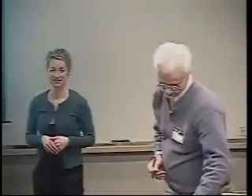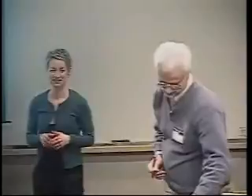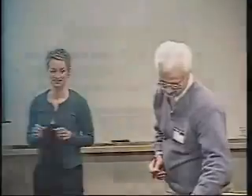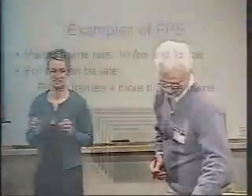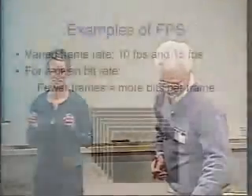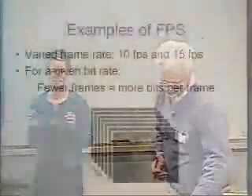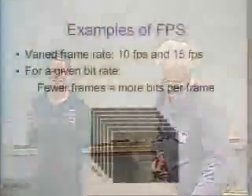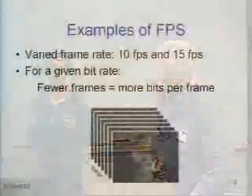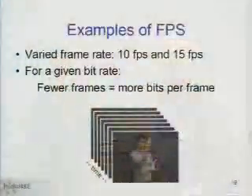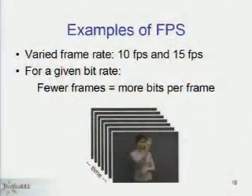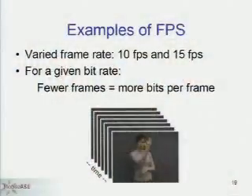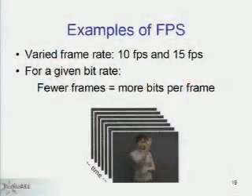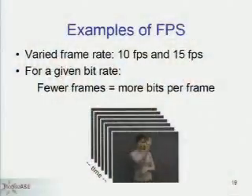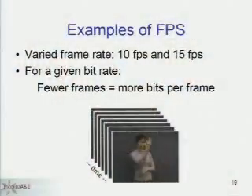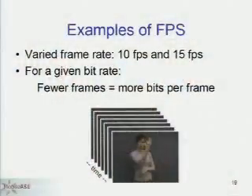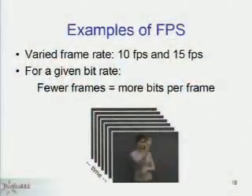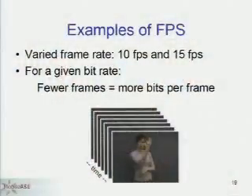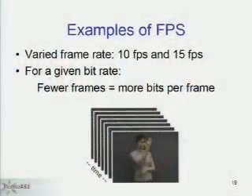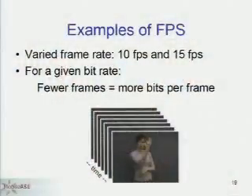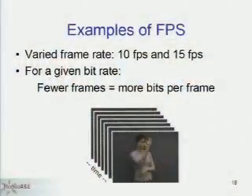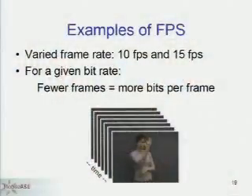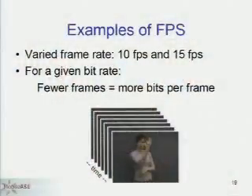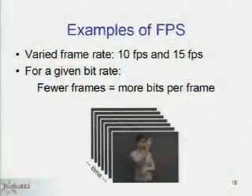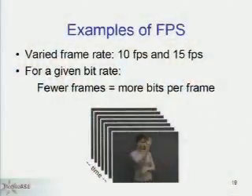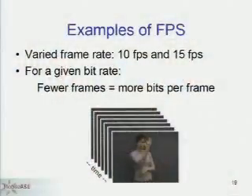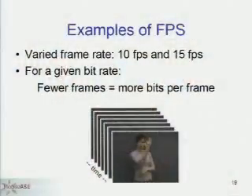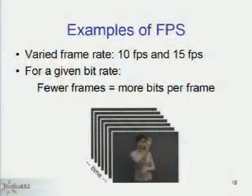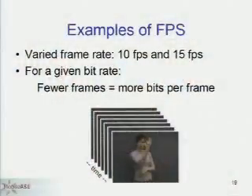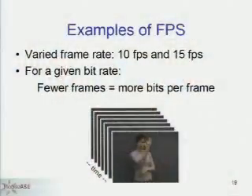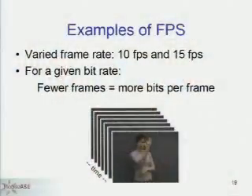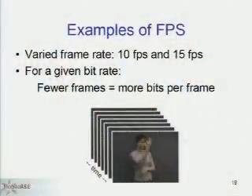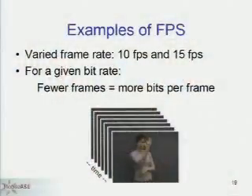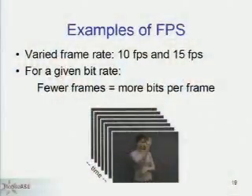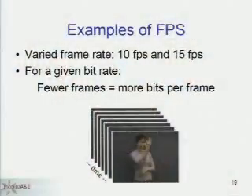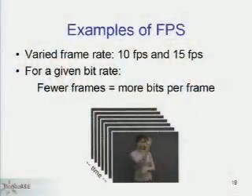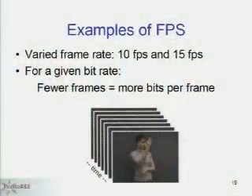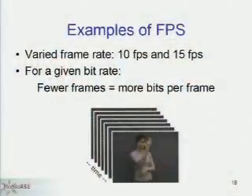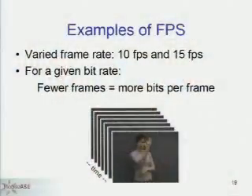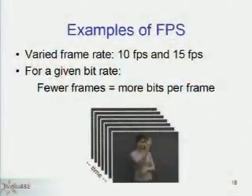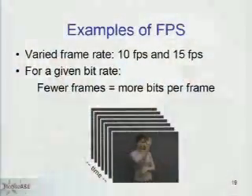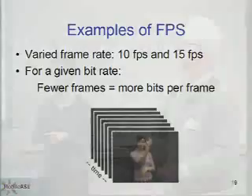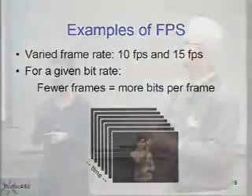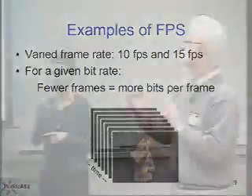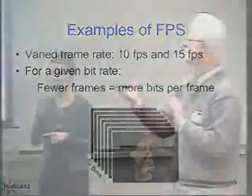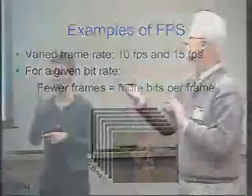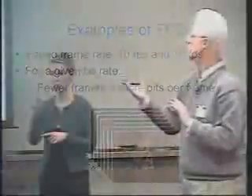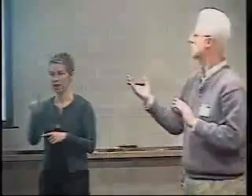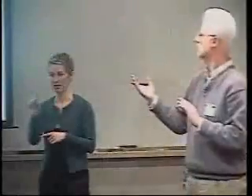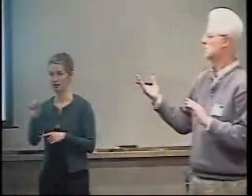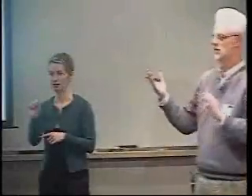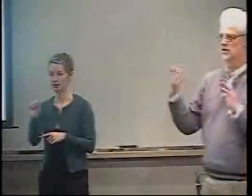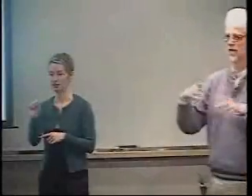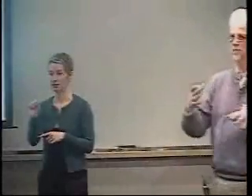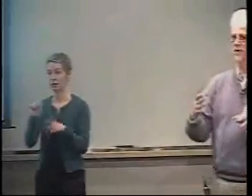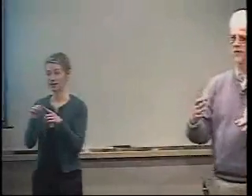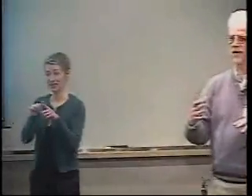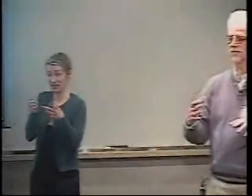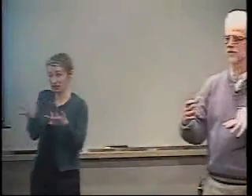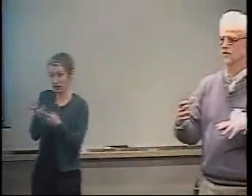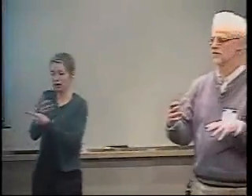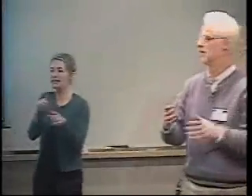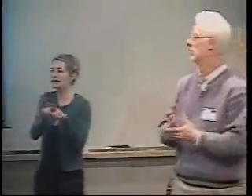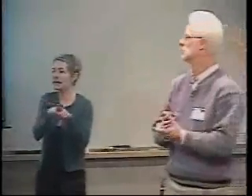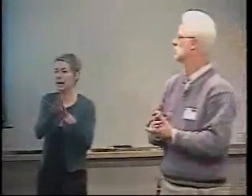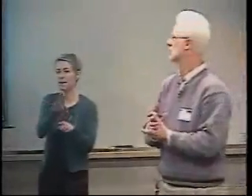Okay. And then we did different frame rates that I mentioned. So the difference here is that it's the same bit